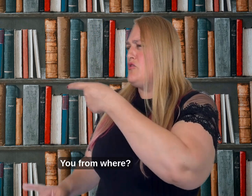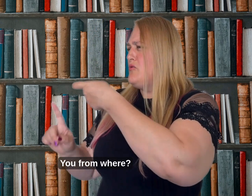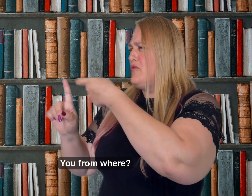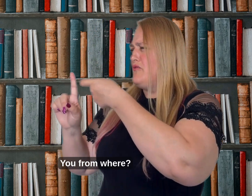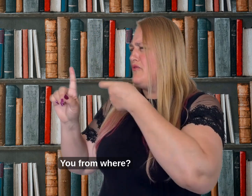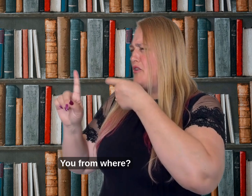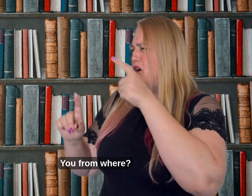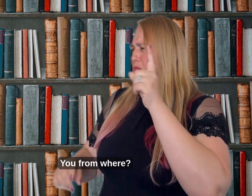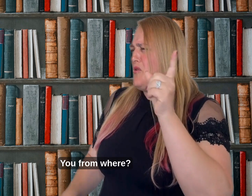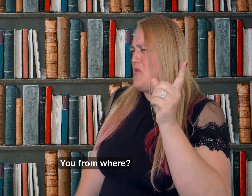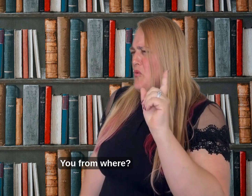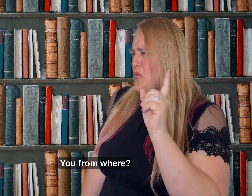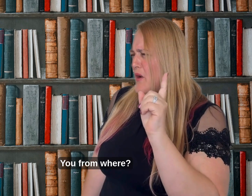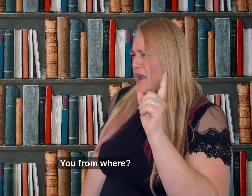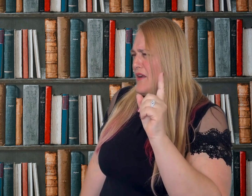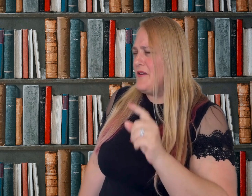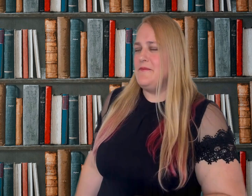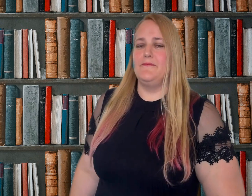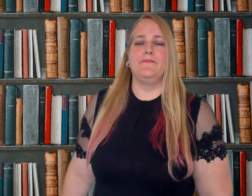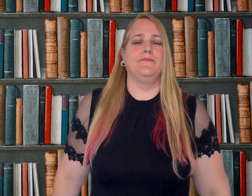You from where?